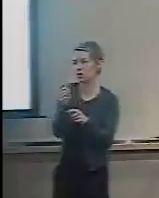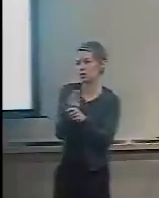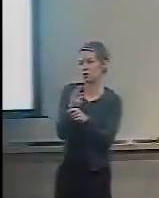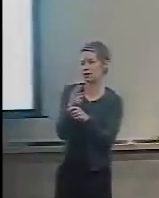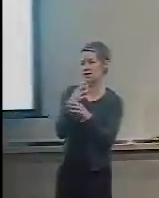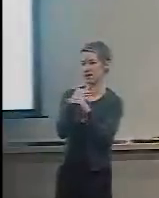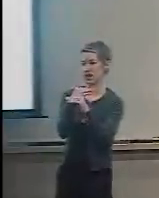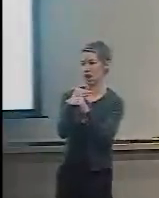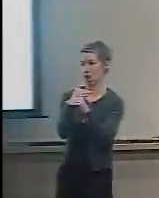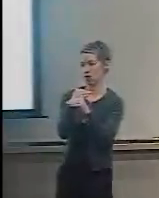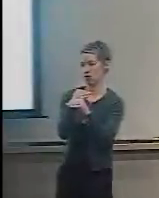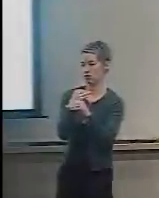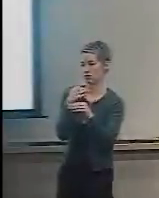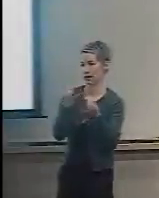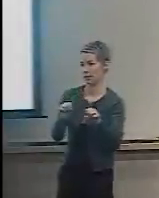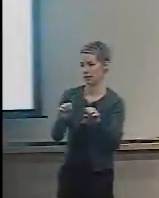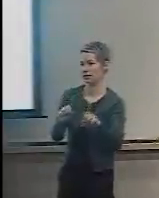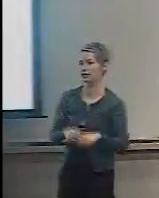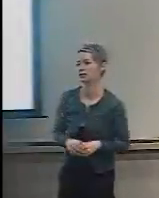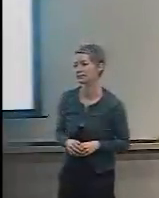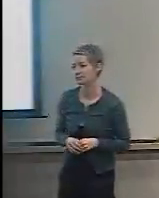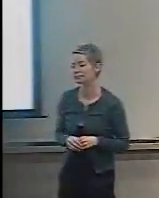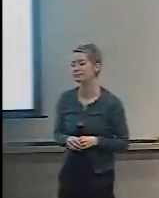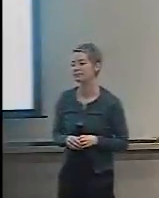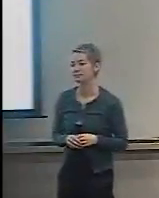video capability.